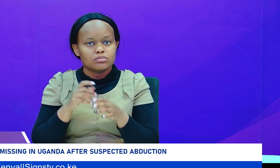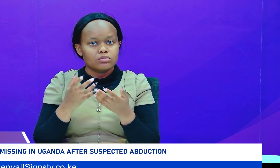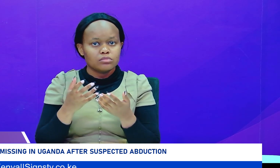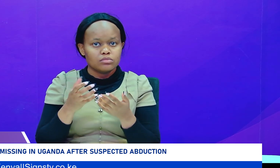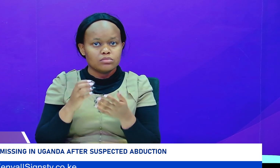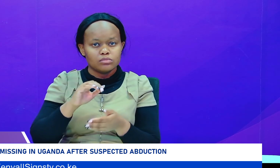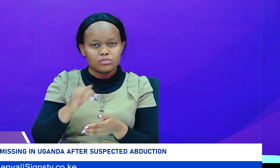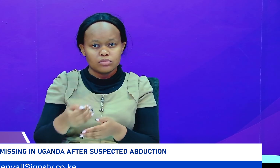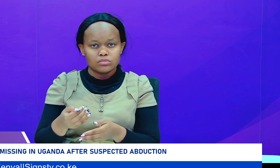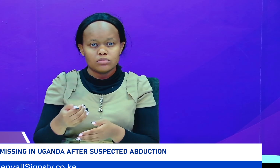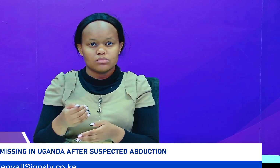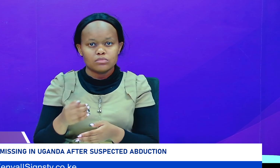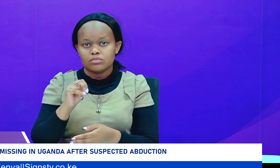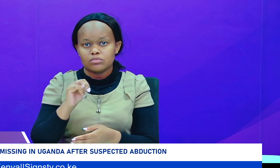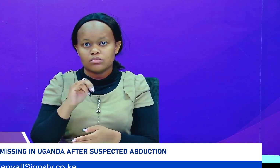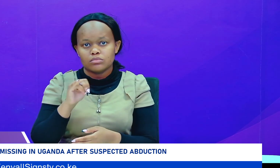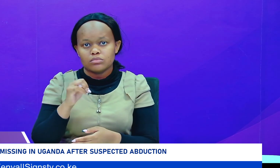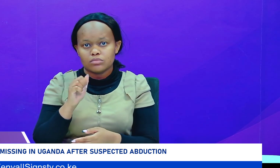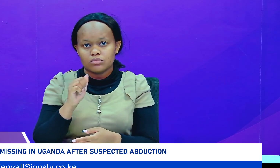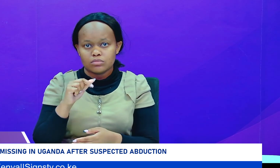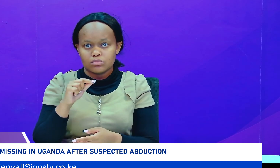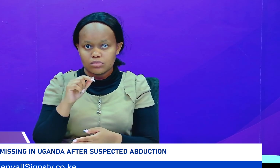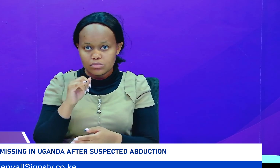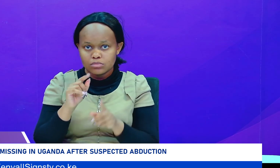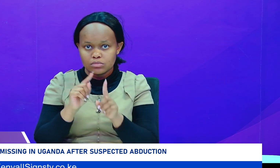of Njagi and Oyo.